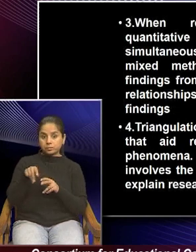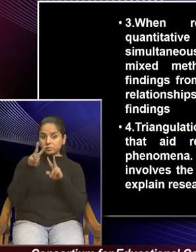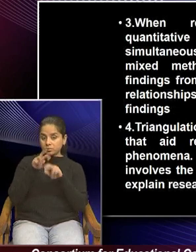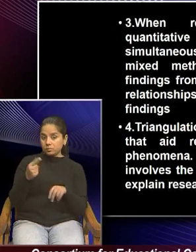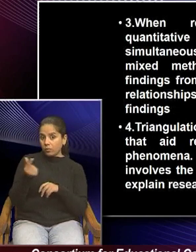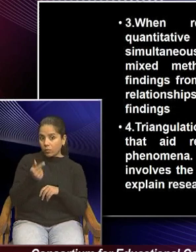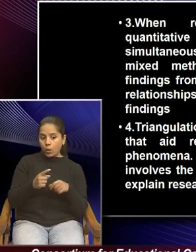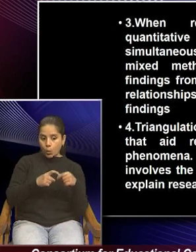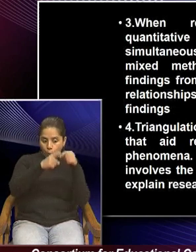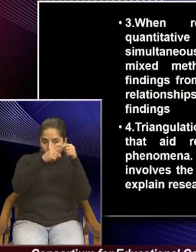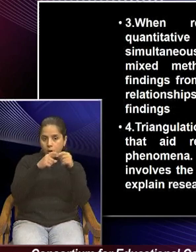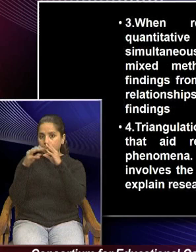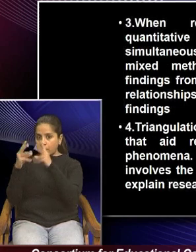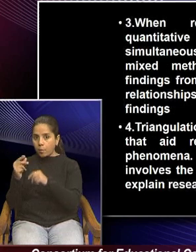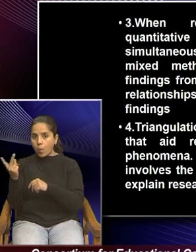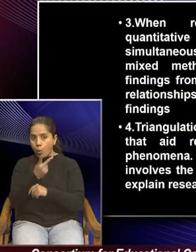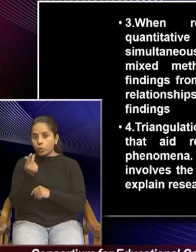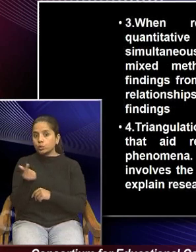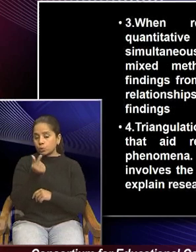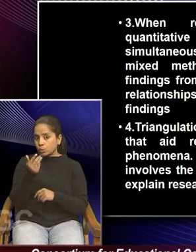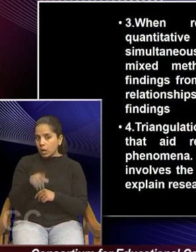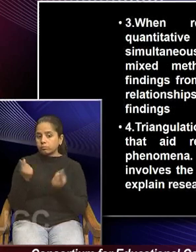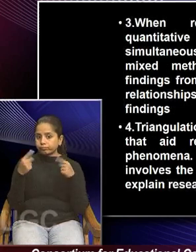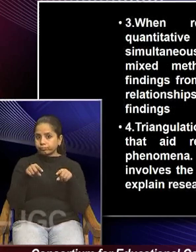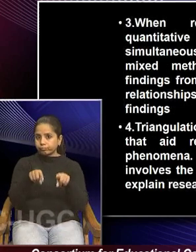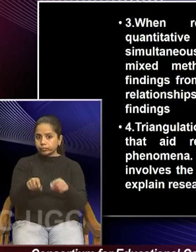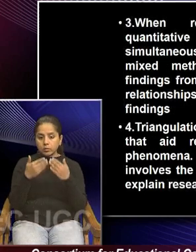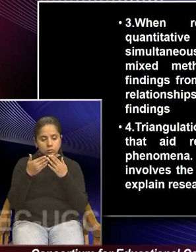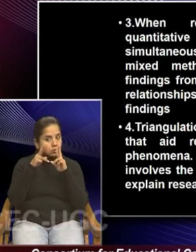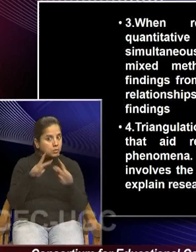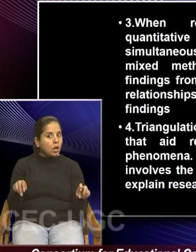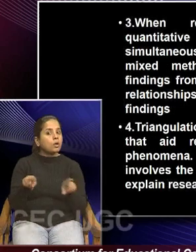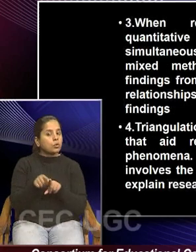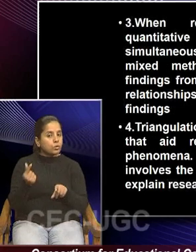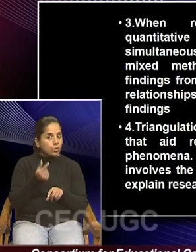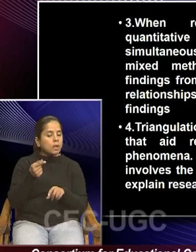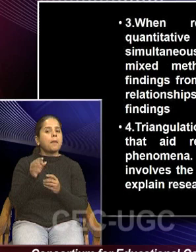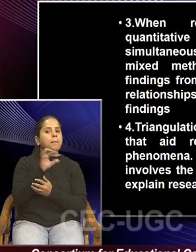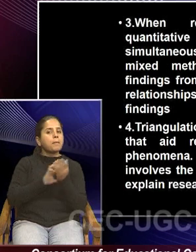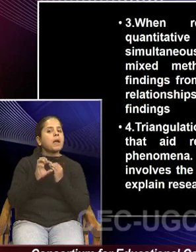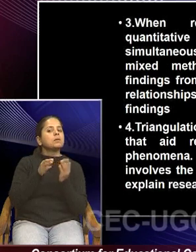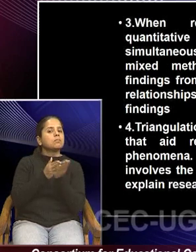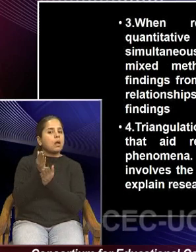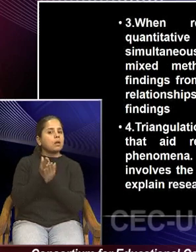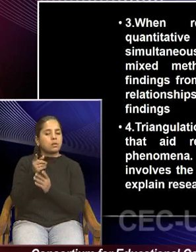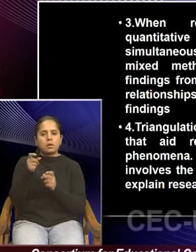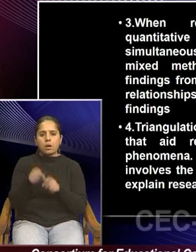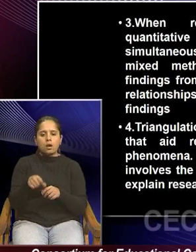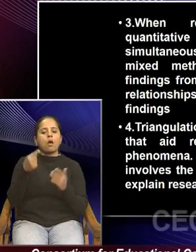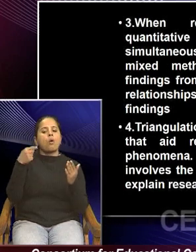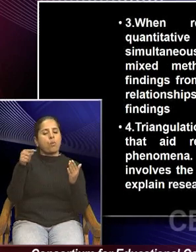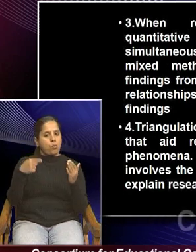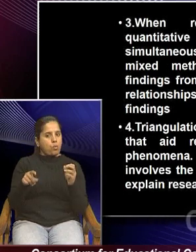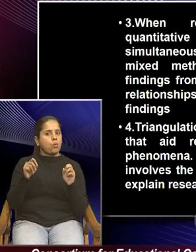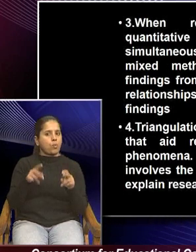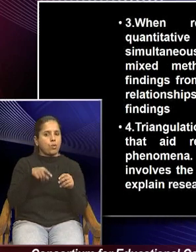both quantitative and qualitative methods simultaneously in a study, which is known as mixed methods, they can validate findings